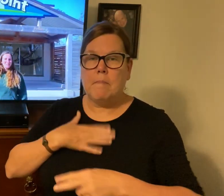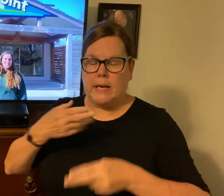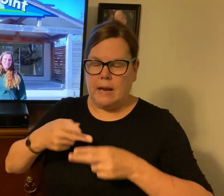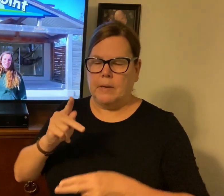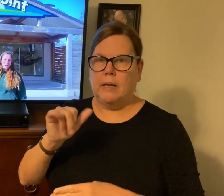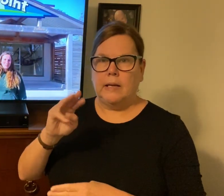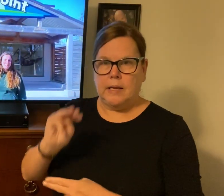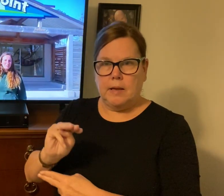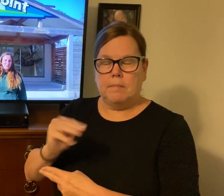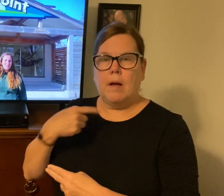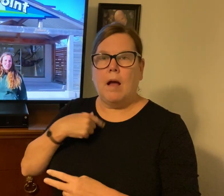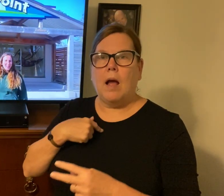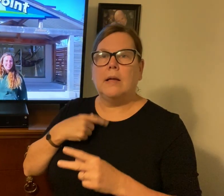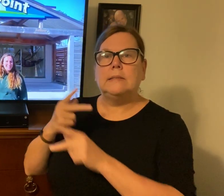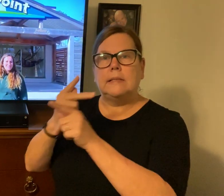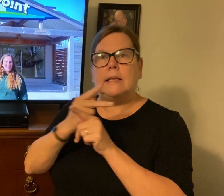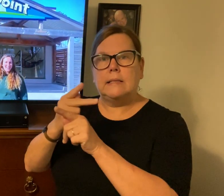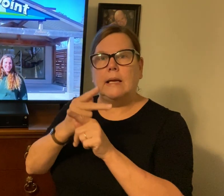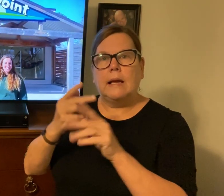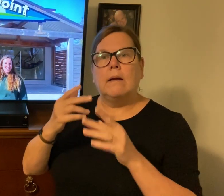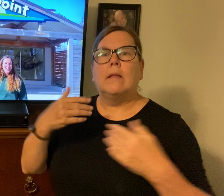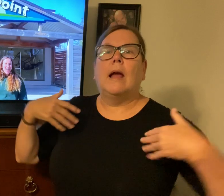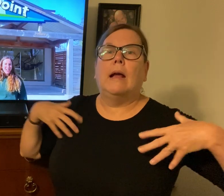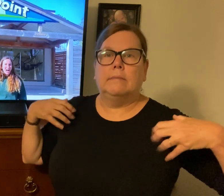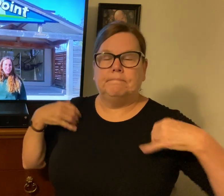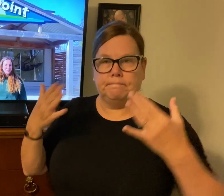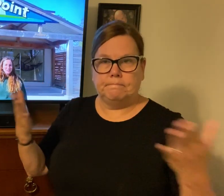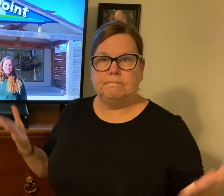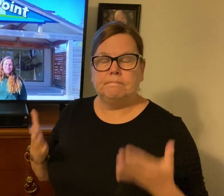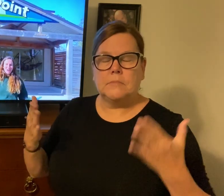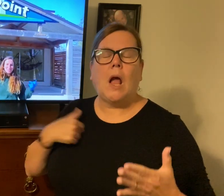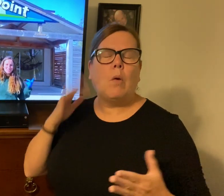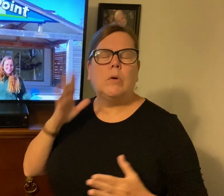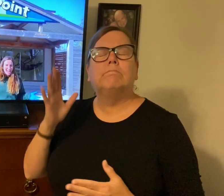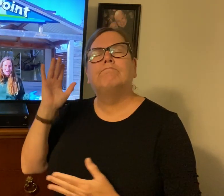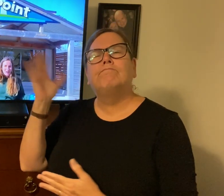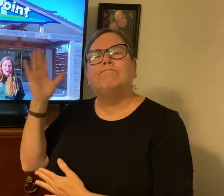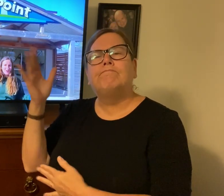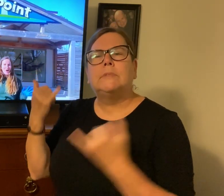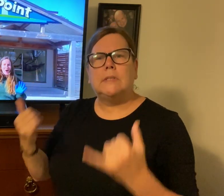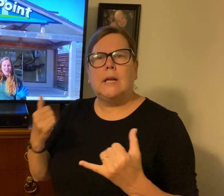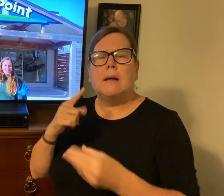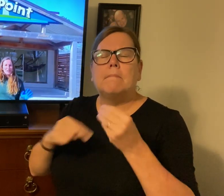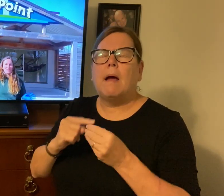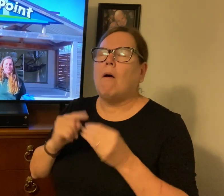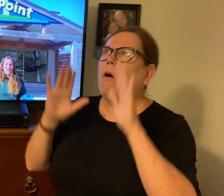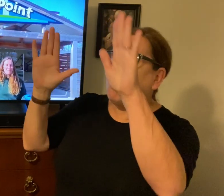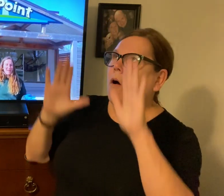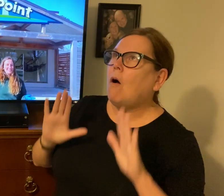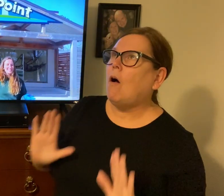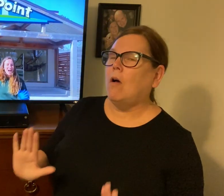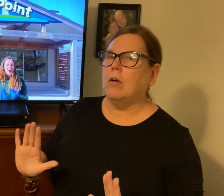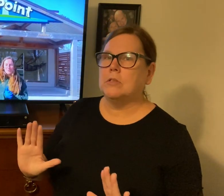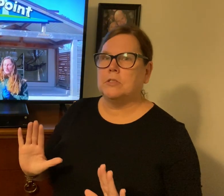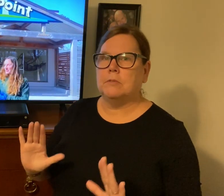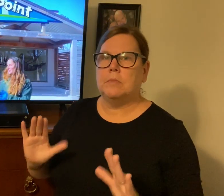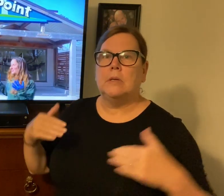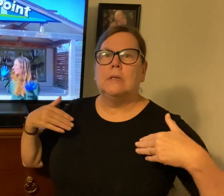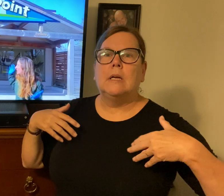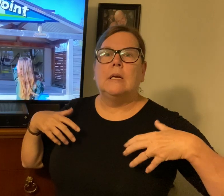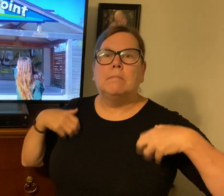Kim, I'm the senior primate keeper here at the Cape May County Zoo, and I am going to be talking to you today about our awesome pair of Siamangs.